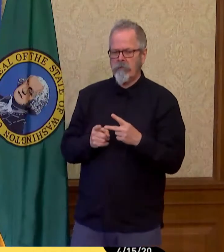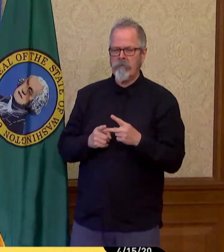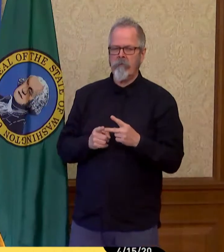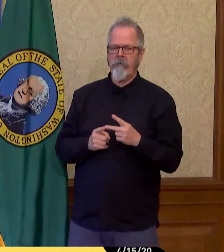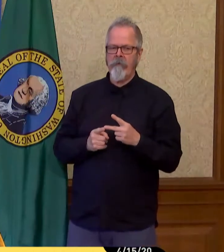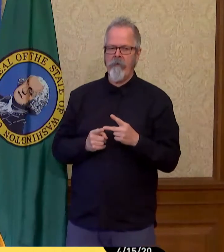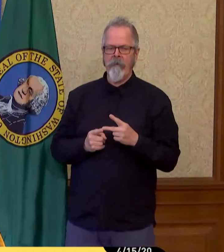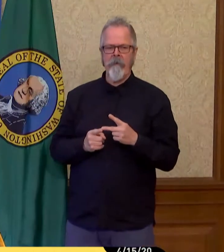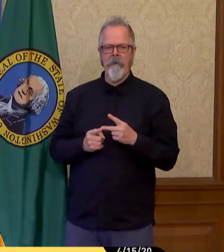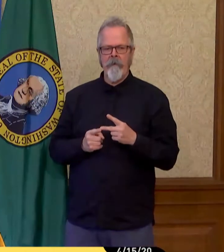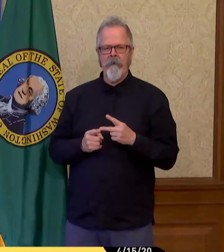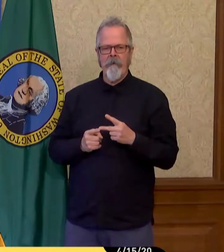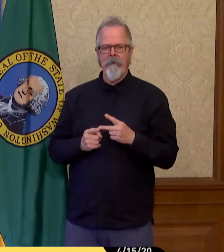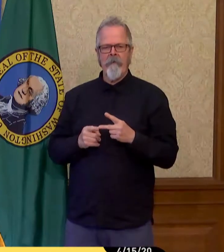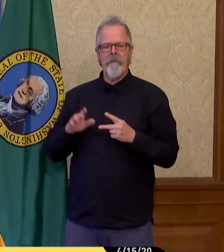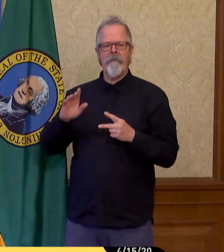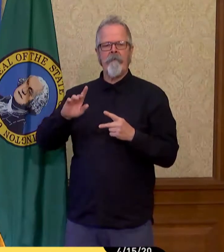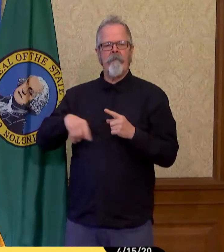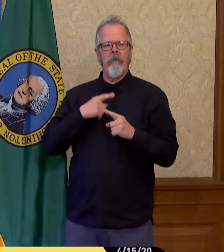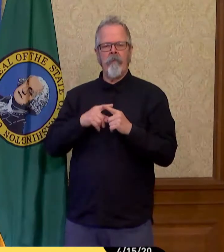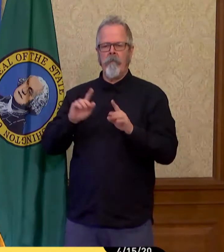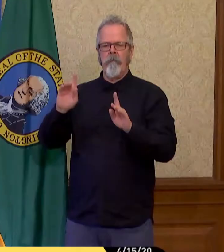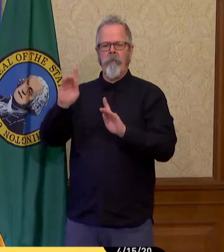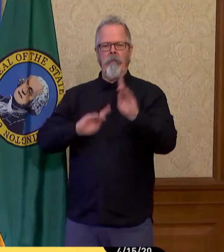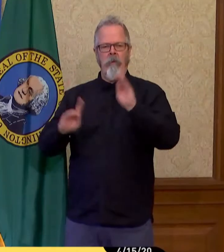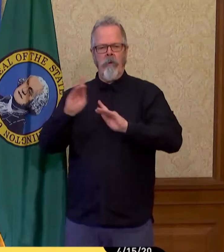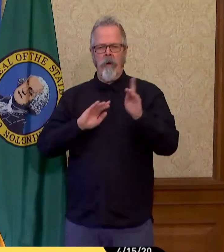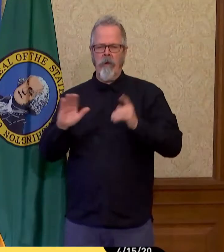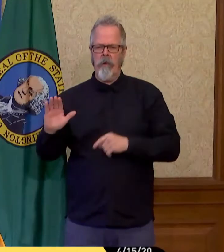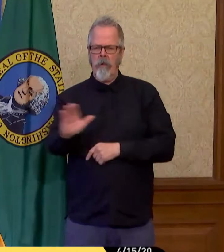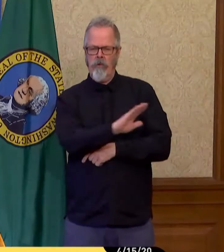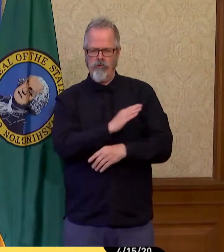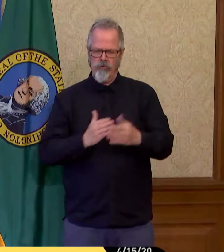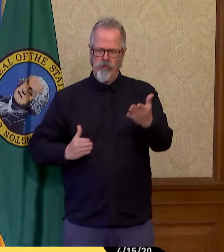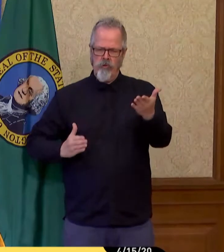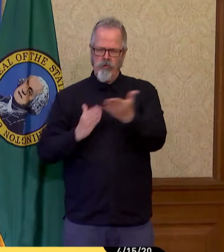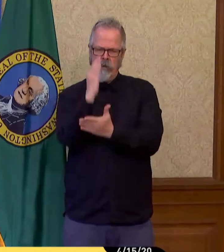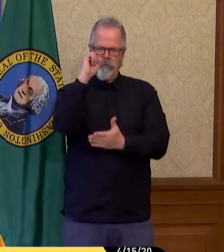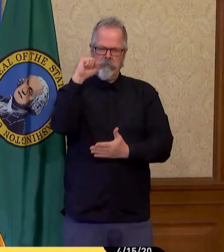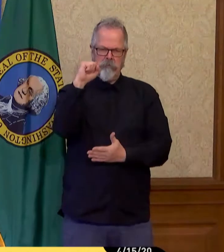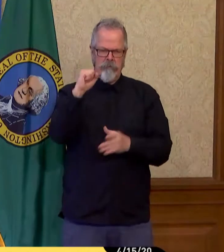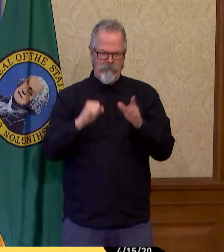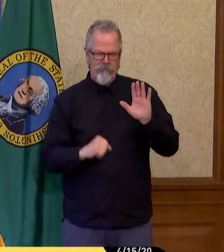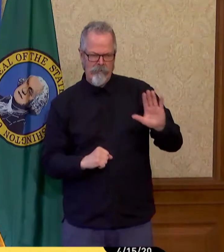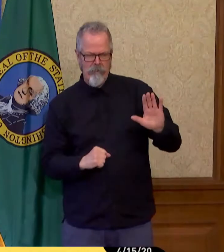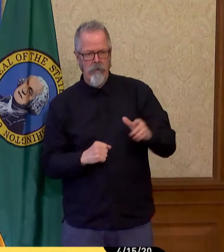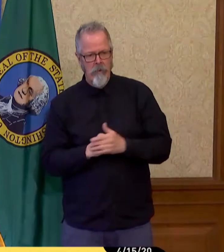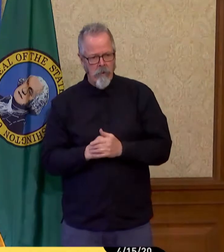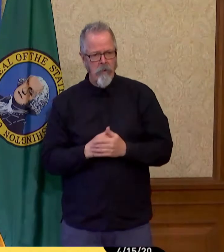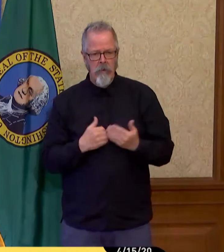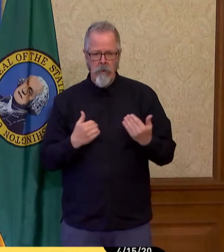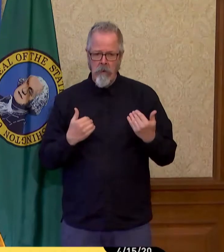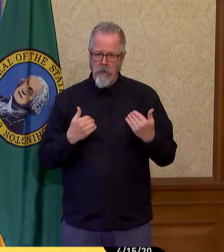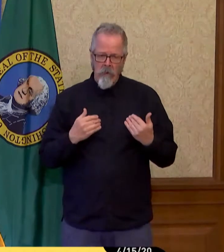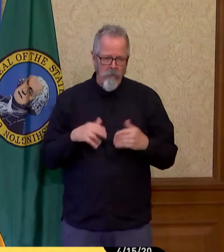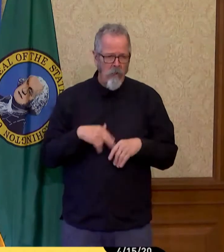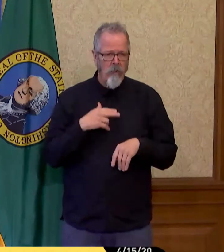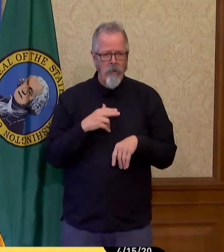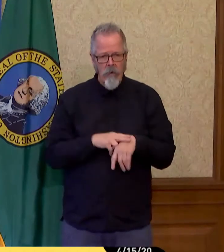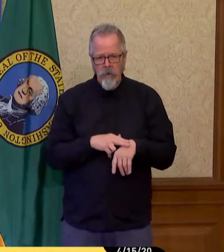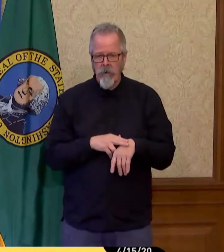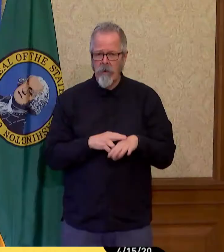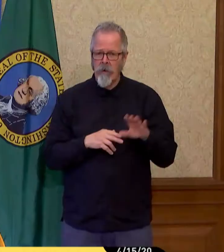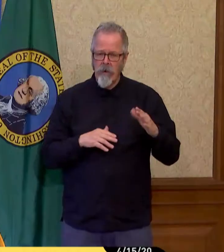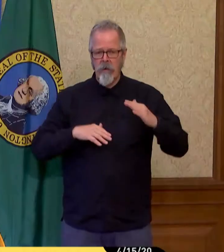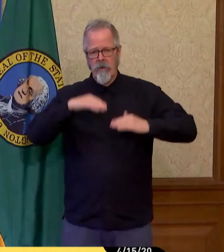the balance is between obviously protecting lives, but also preserving liberty. Can you talk about where